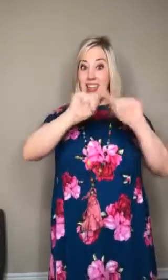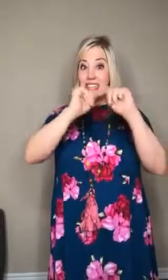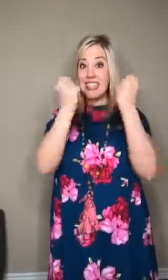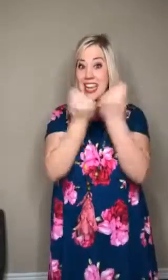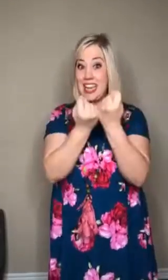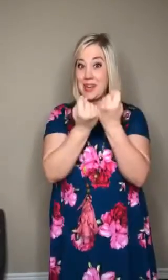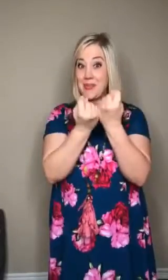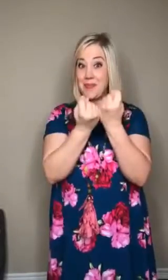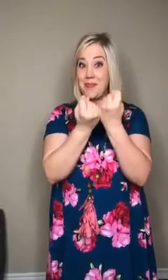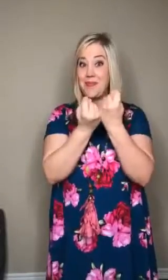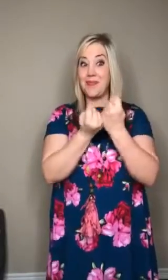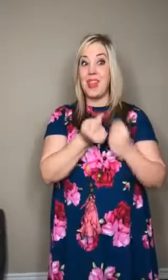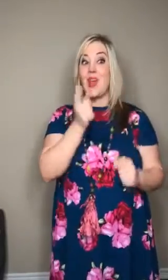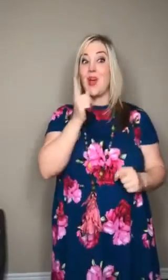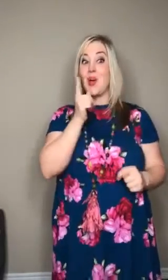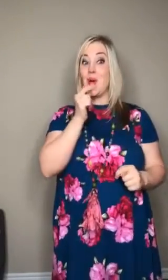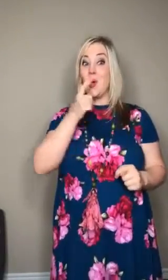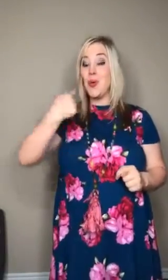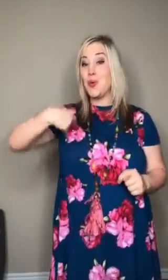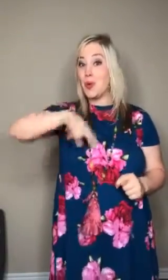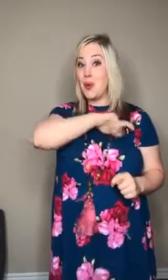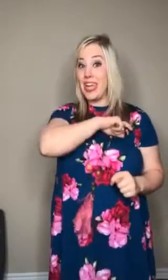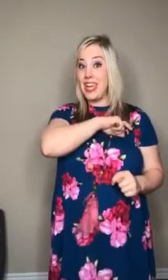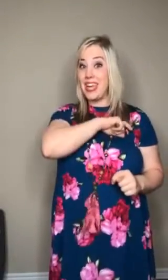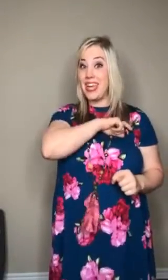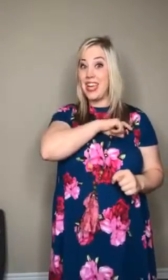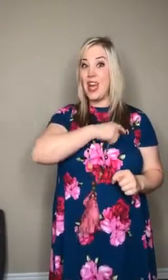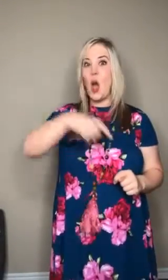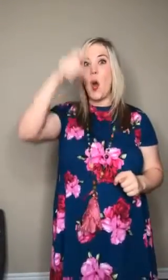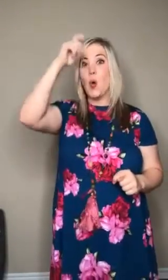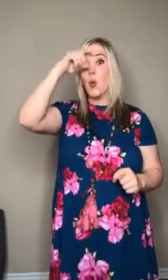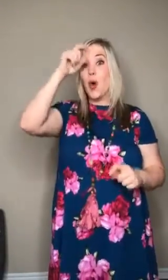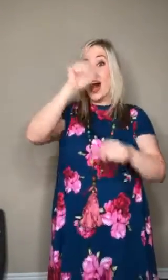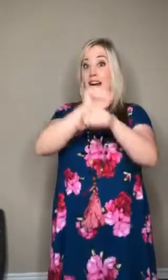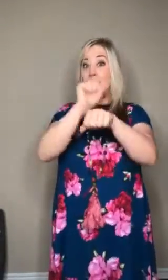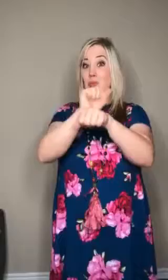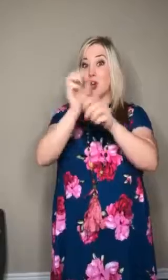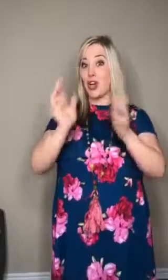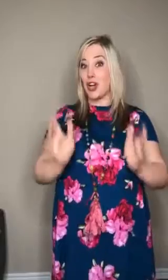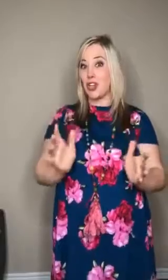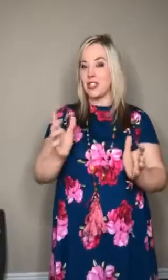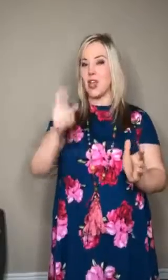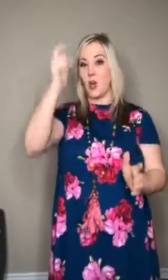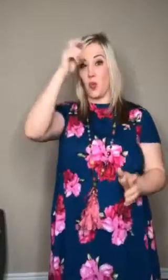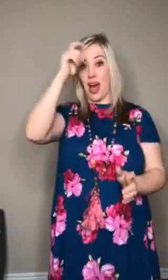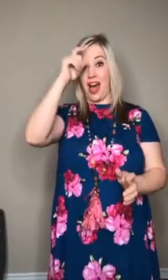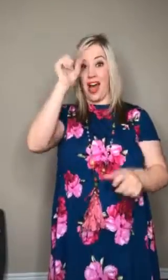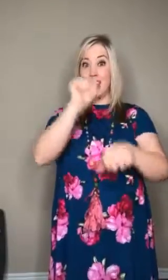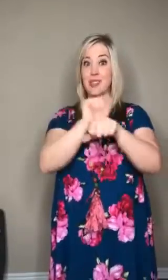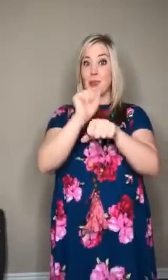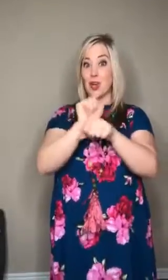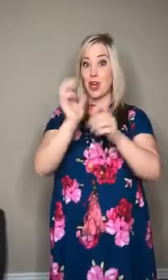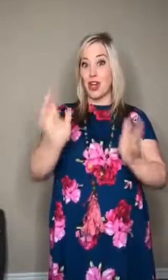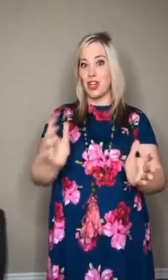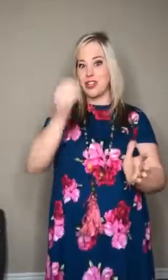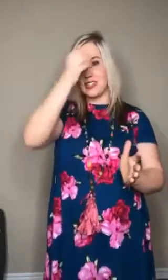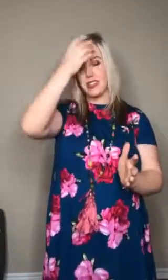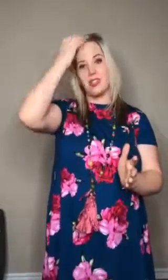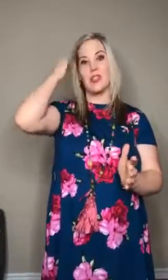One team. Who are we? Wise workers. So wise workers. So this